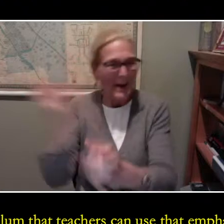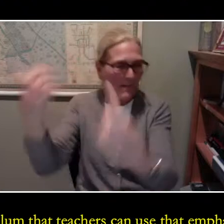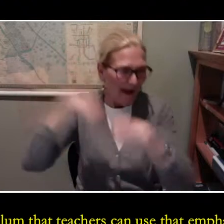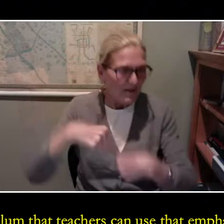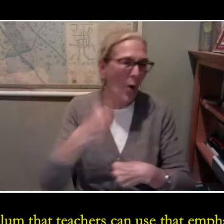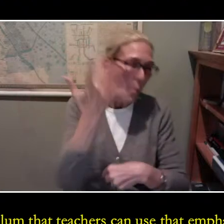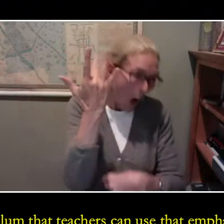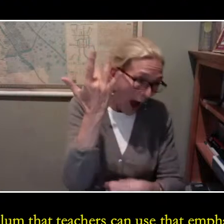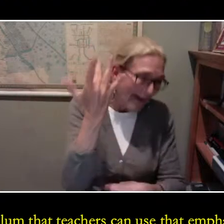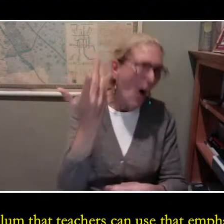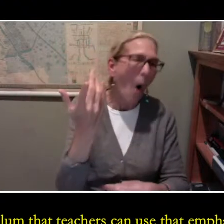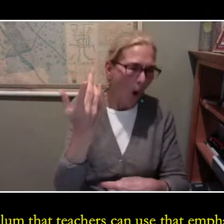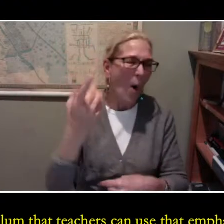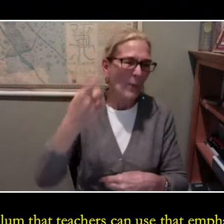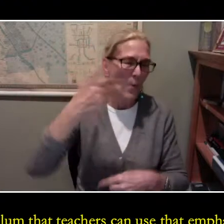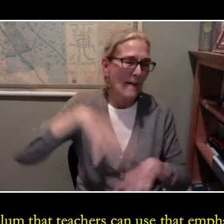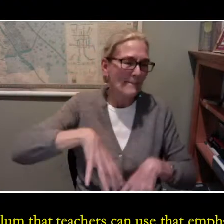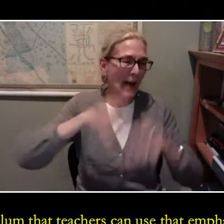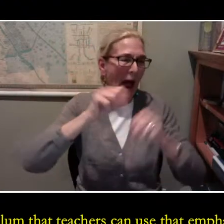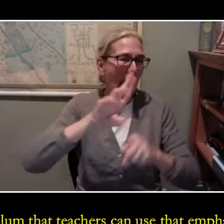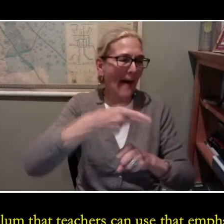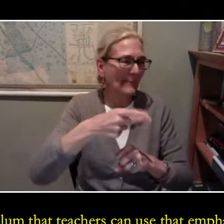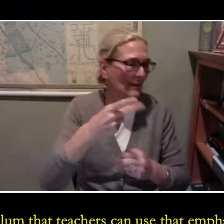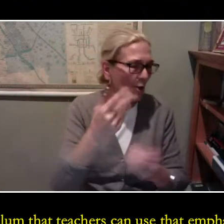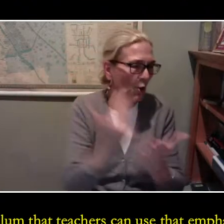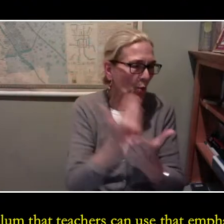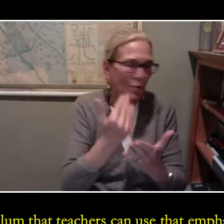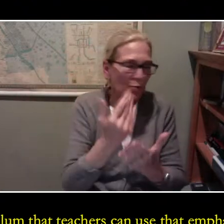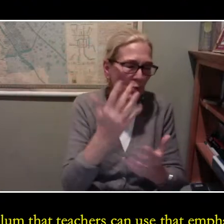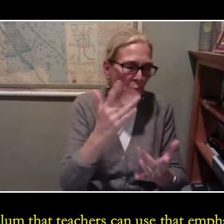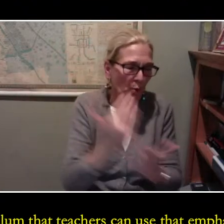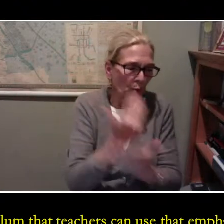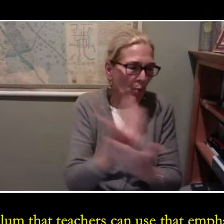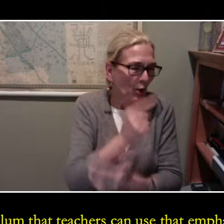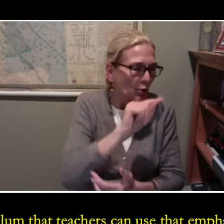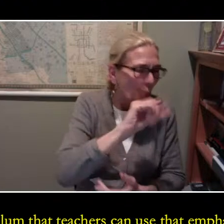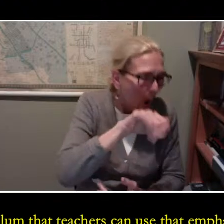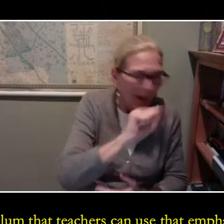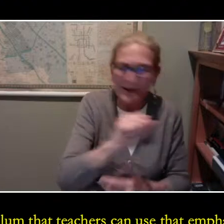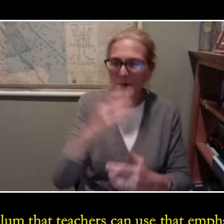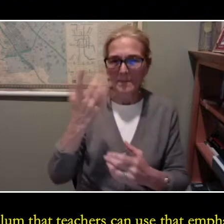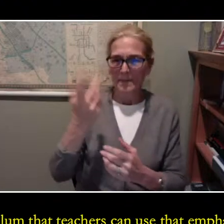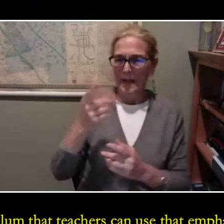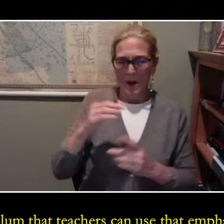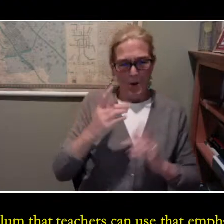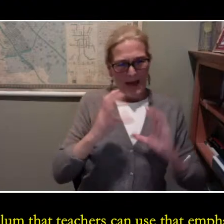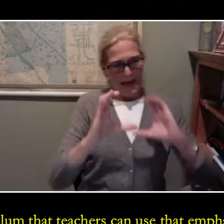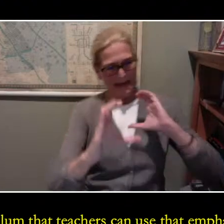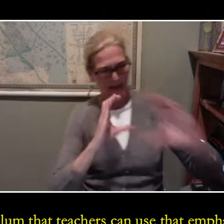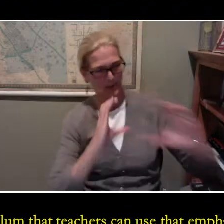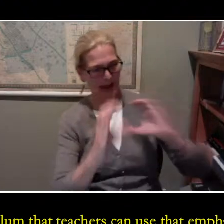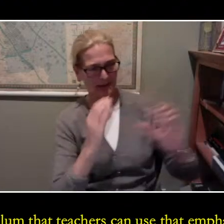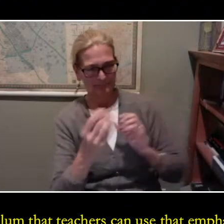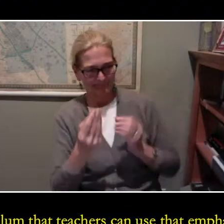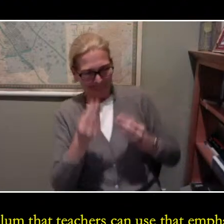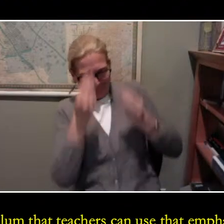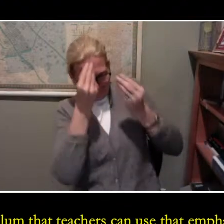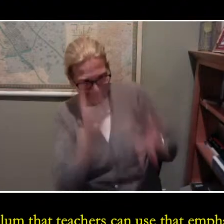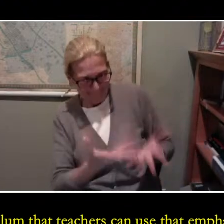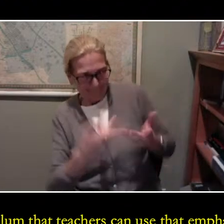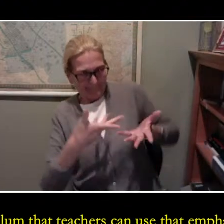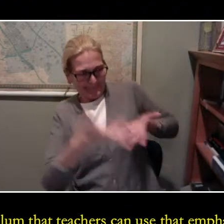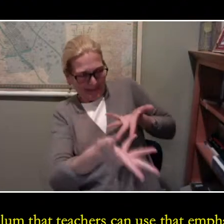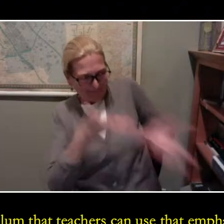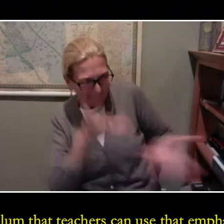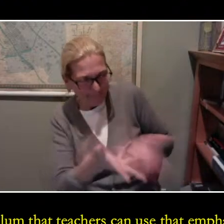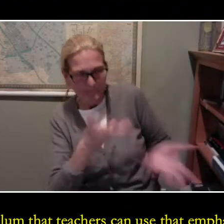the grandparents come and to chat about why the grandparents are here,